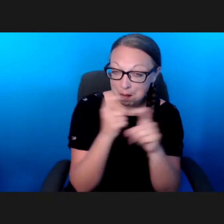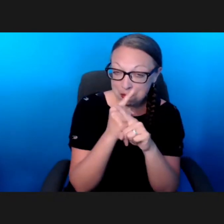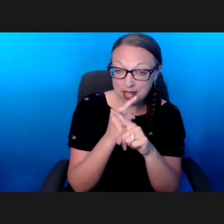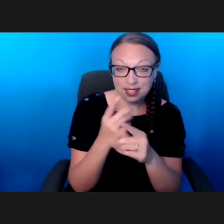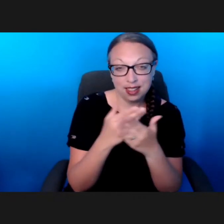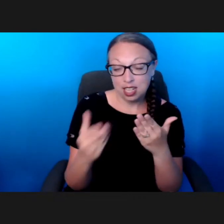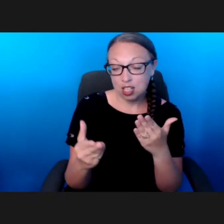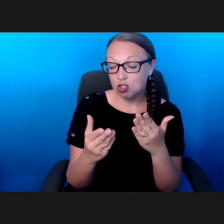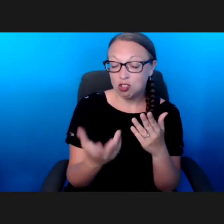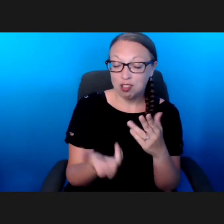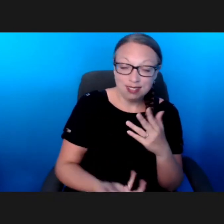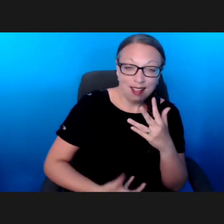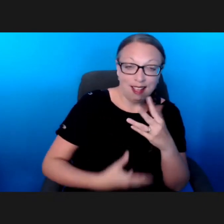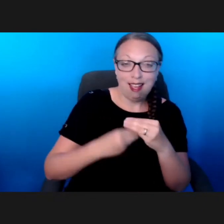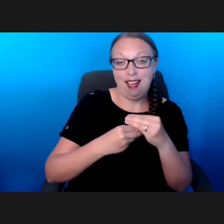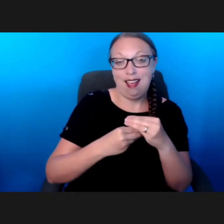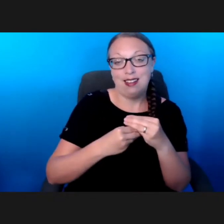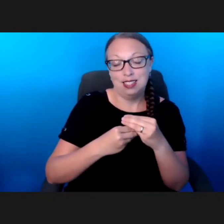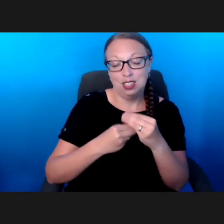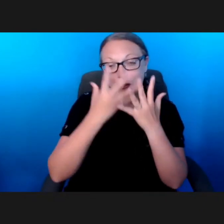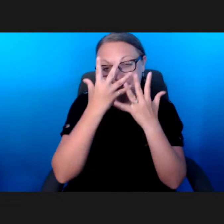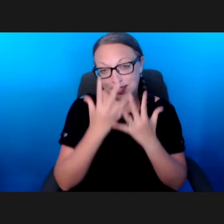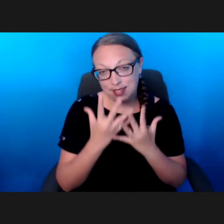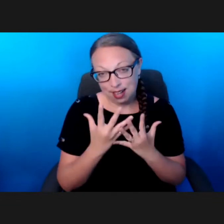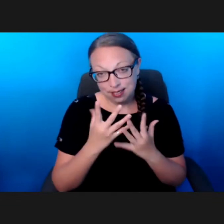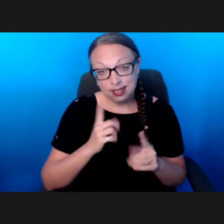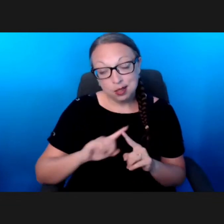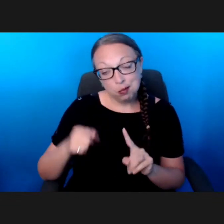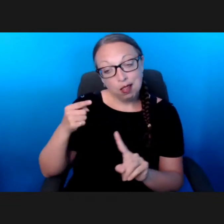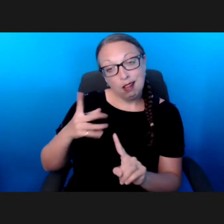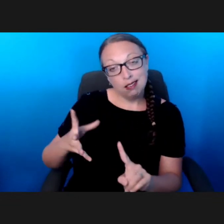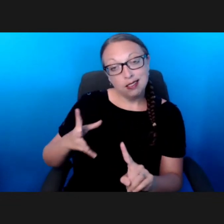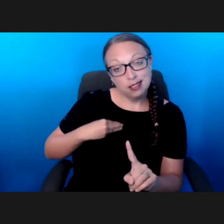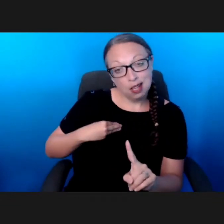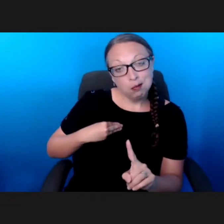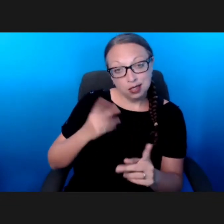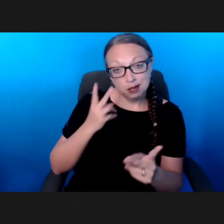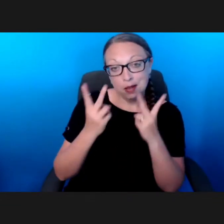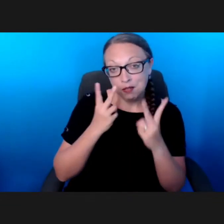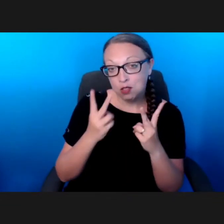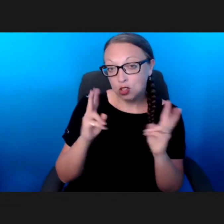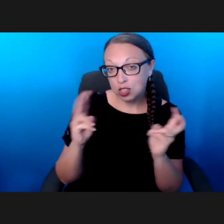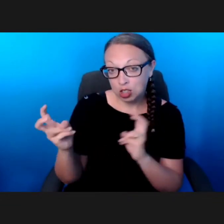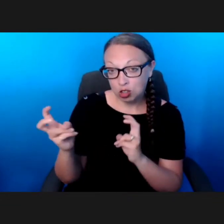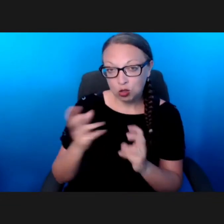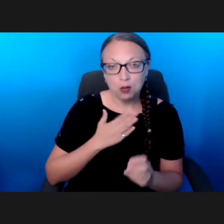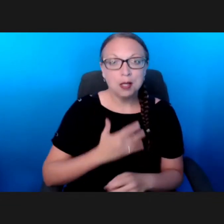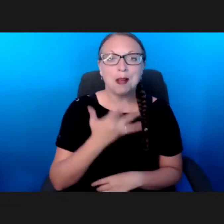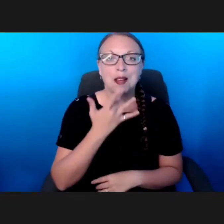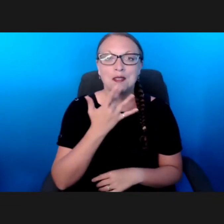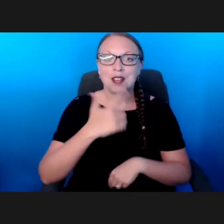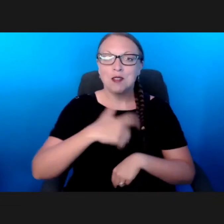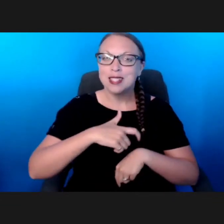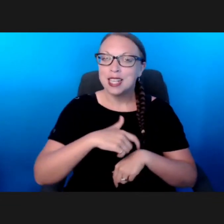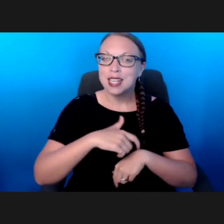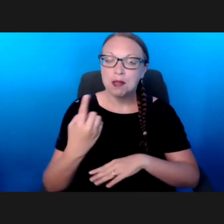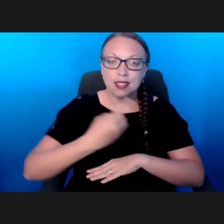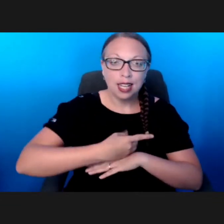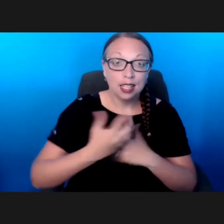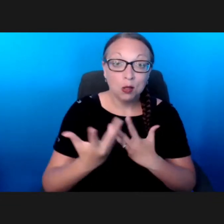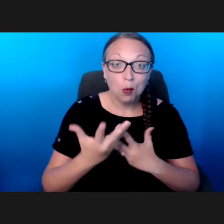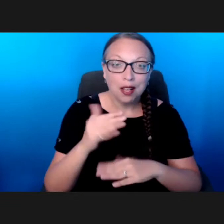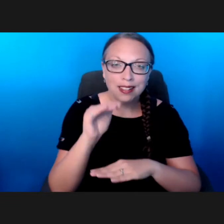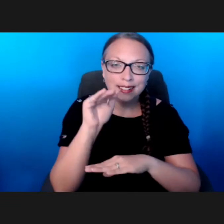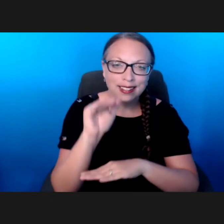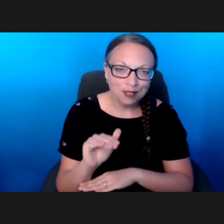grief. But acceptance about my vision had taken root. My favorite time of day was evening, after Mom had washed the